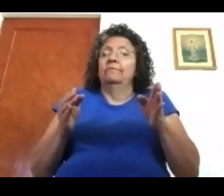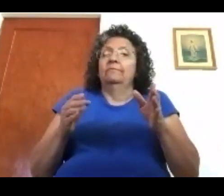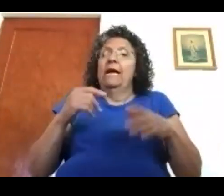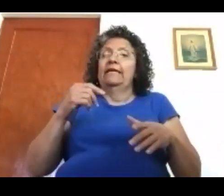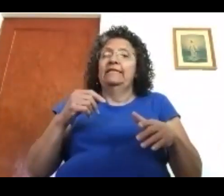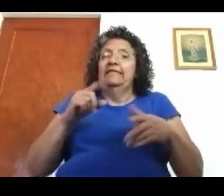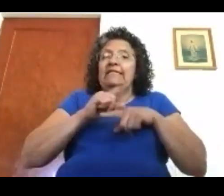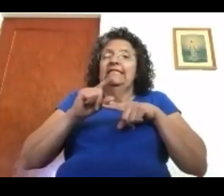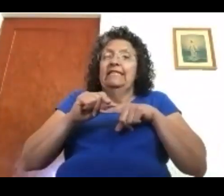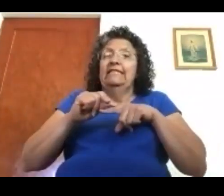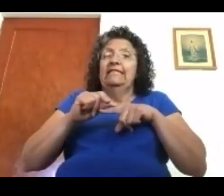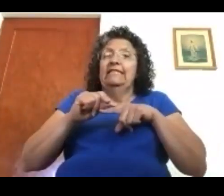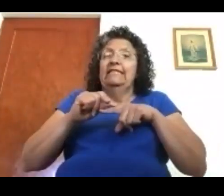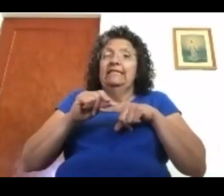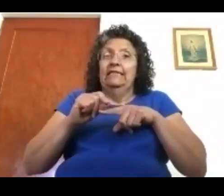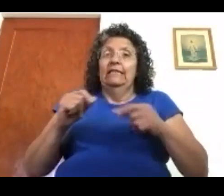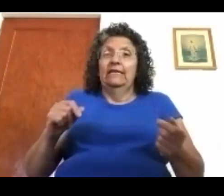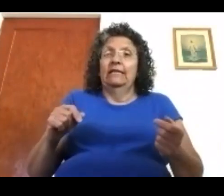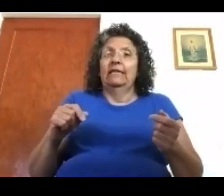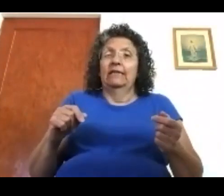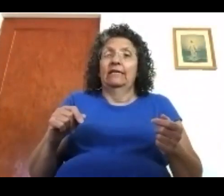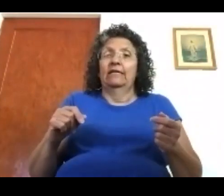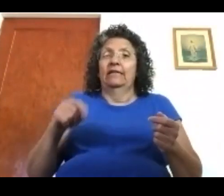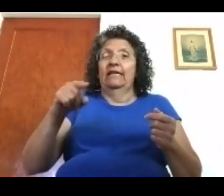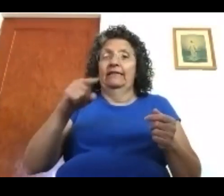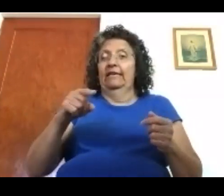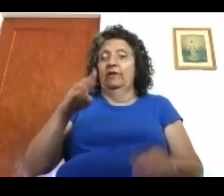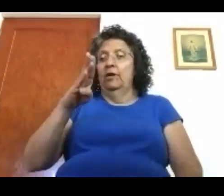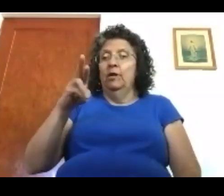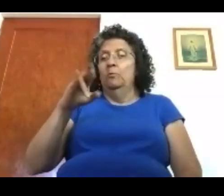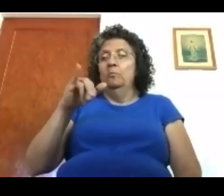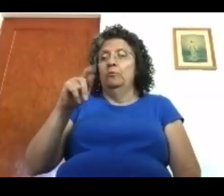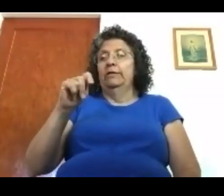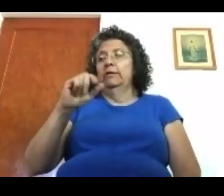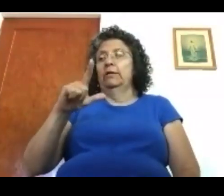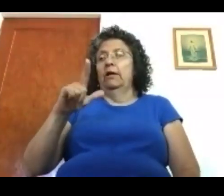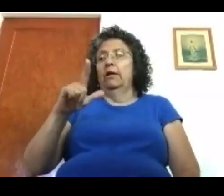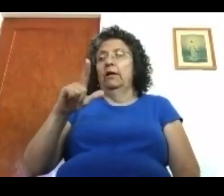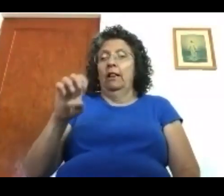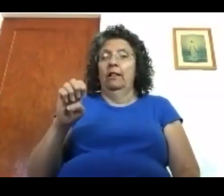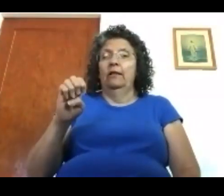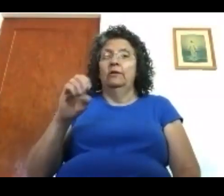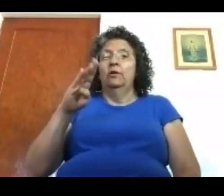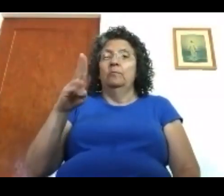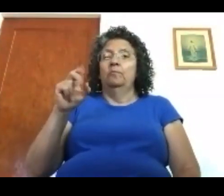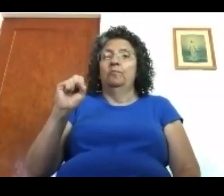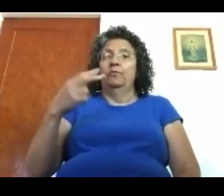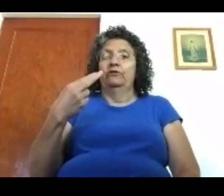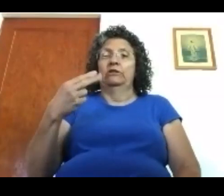And these are brittle bush seeds, by the way, that I'm playing with right now. Okay, now I'm going to try again to make a